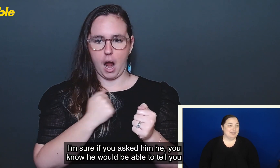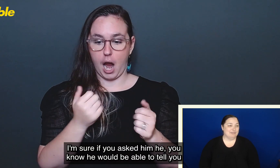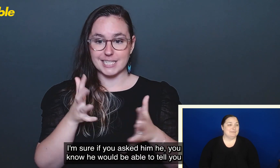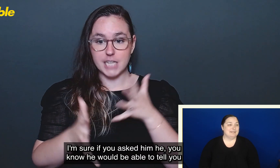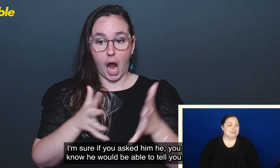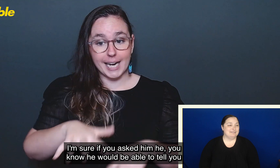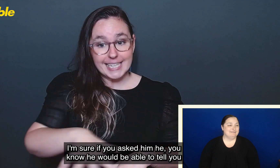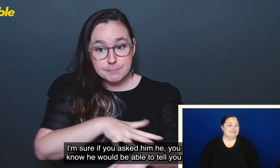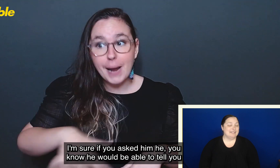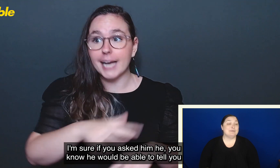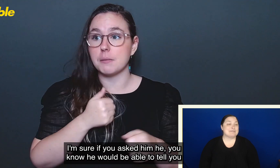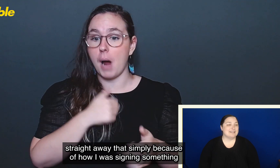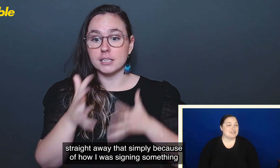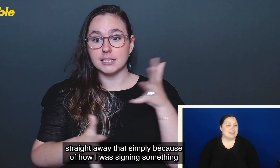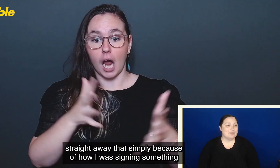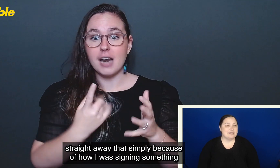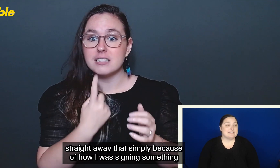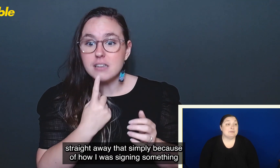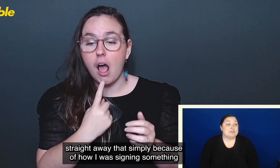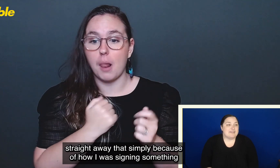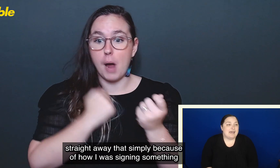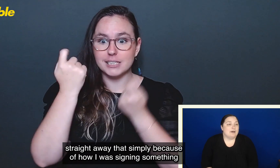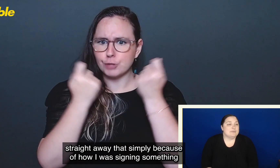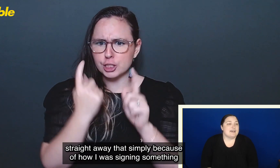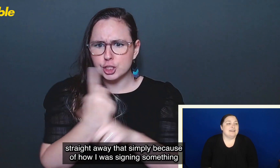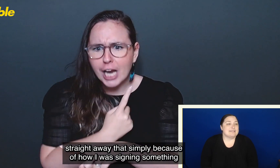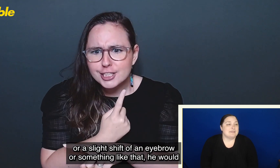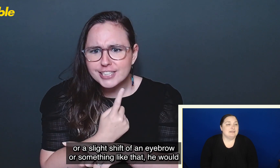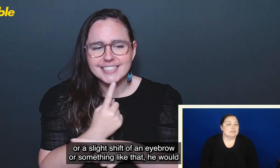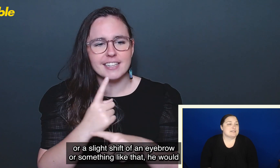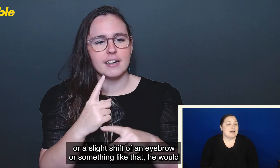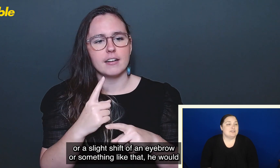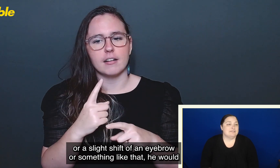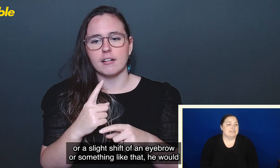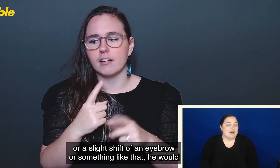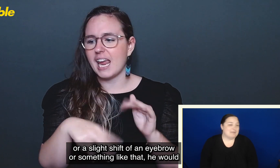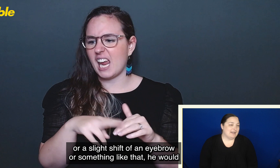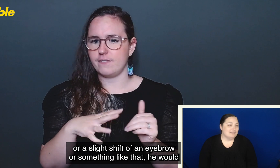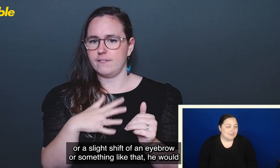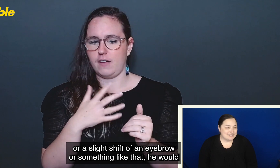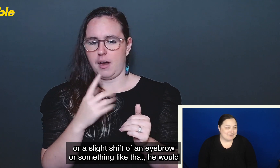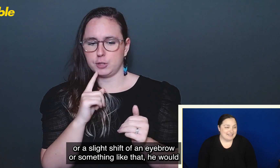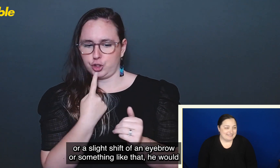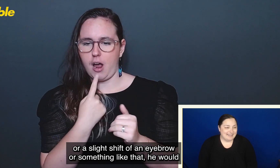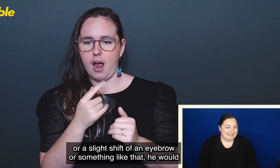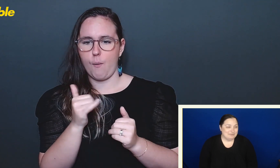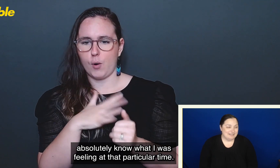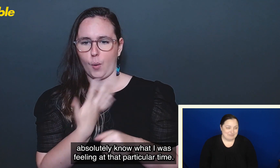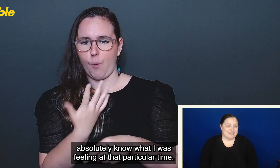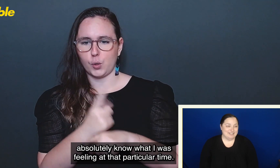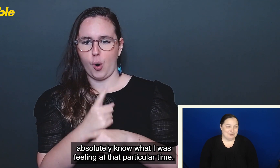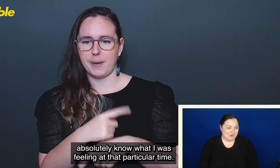he would be able to tell you straight away that simply because of how I was signing something or a slight shift of an eyebrow or something like that, he